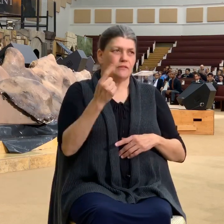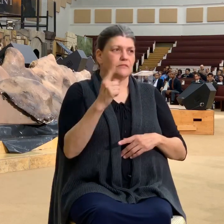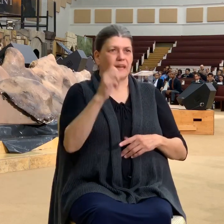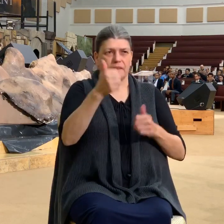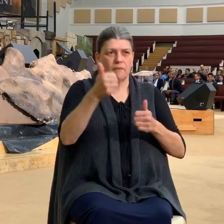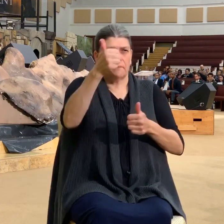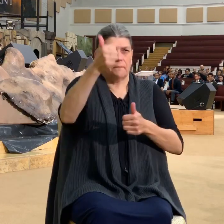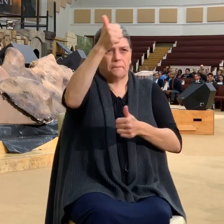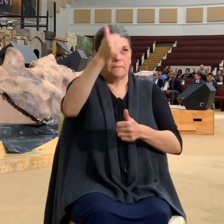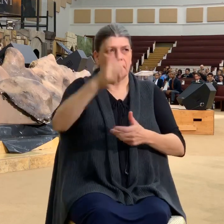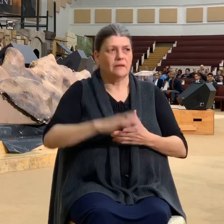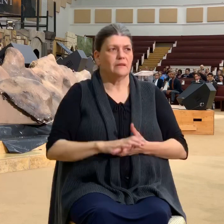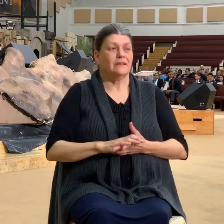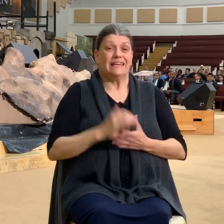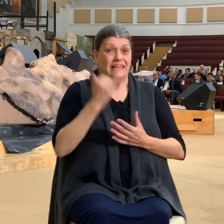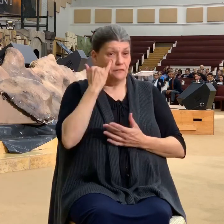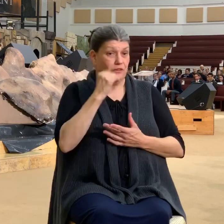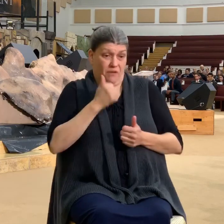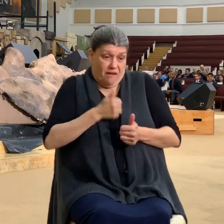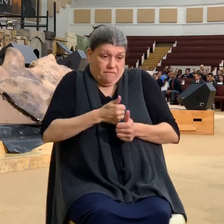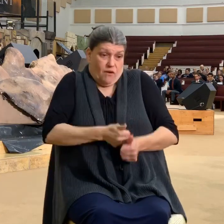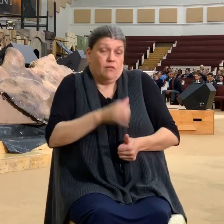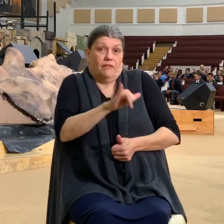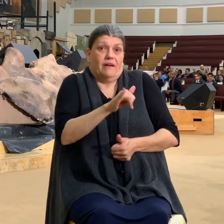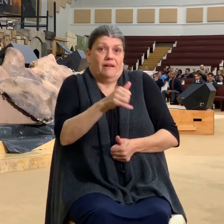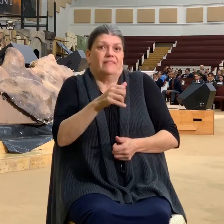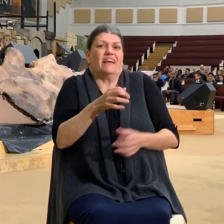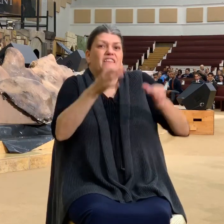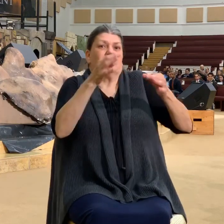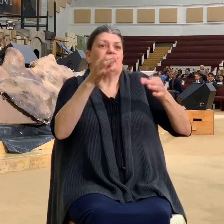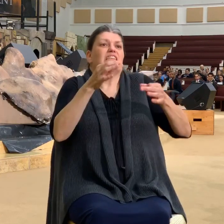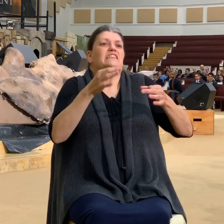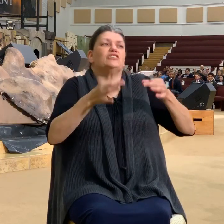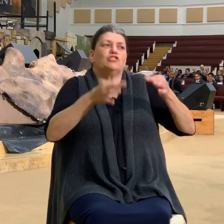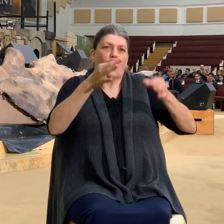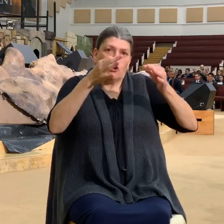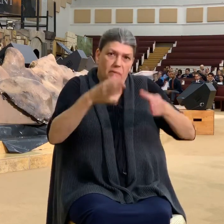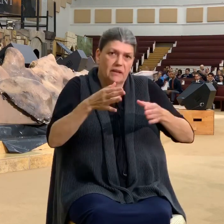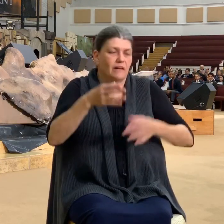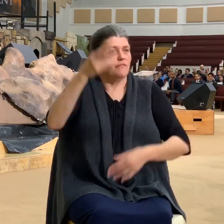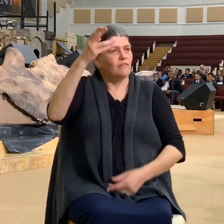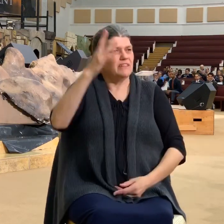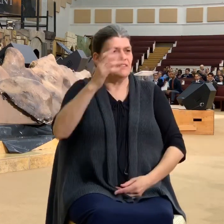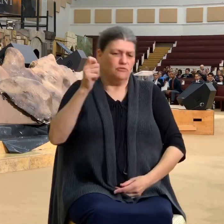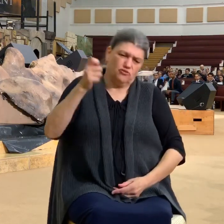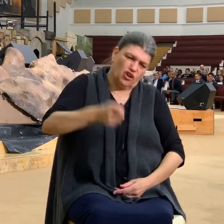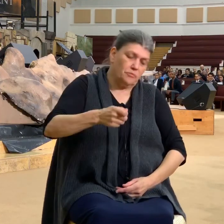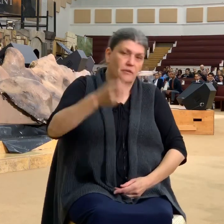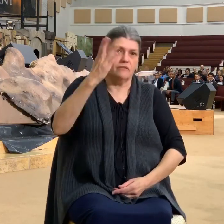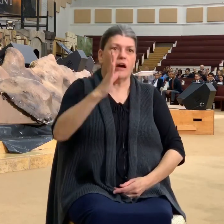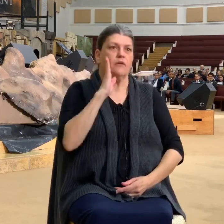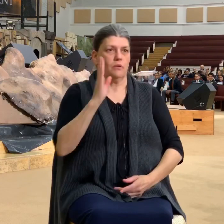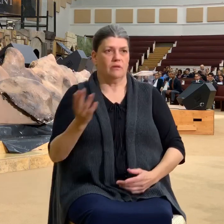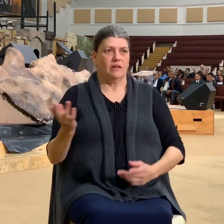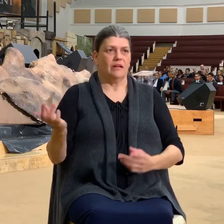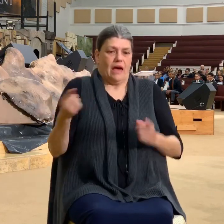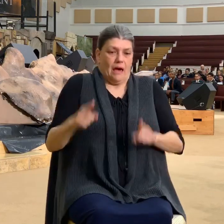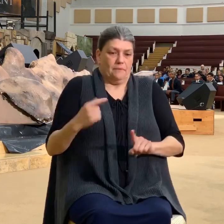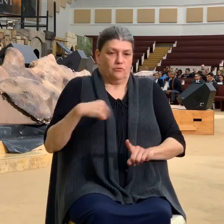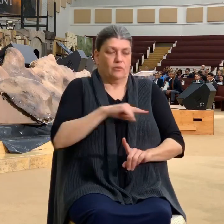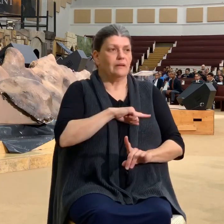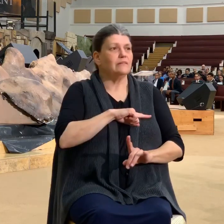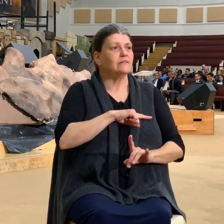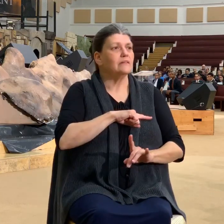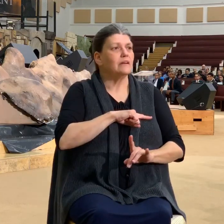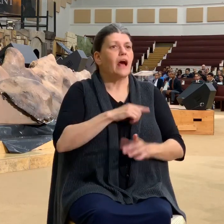of God will fall upon us. And I'm happy to be a part of this church